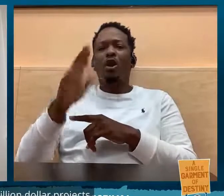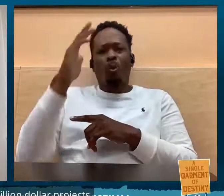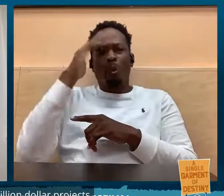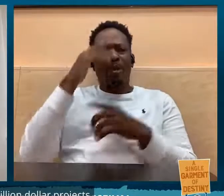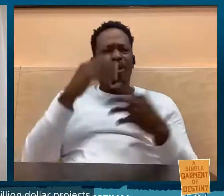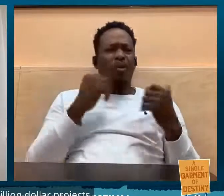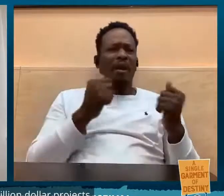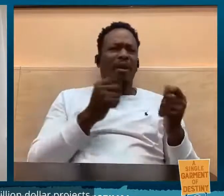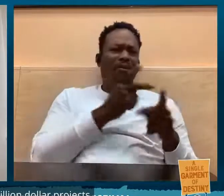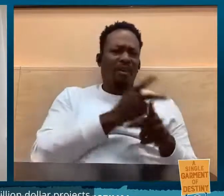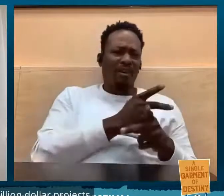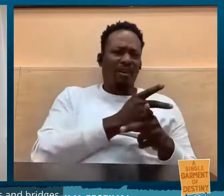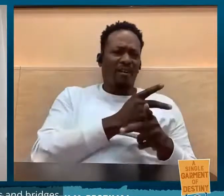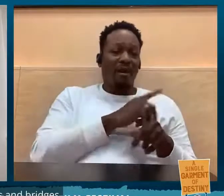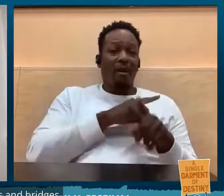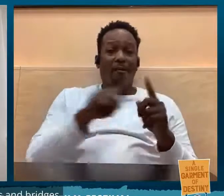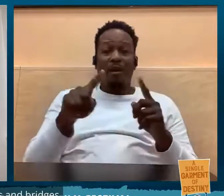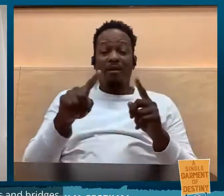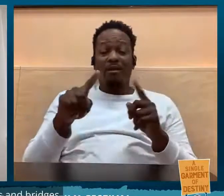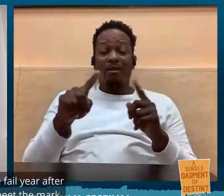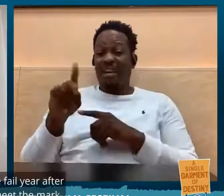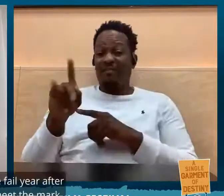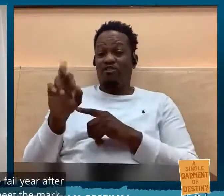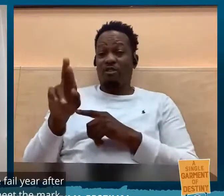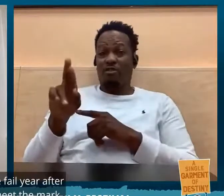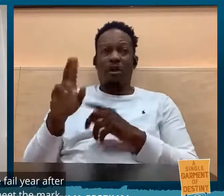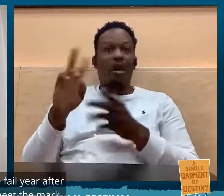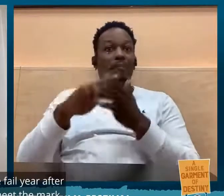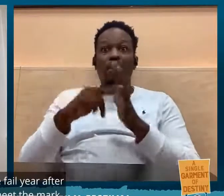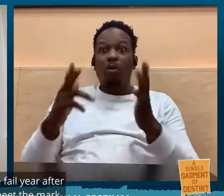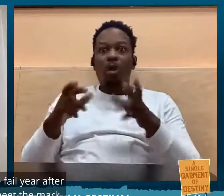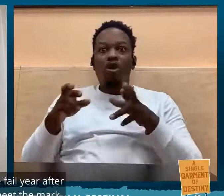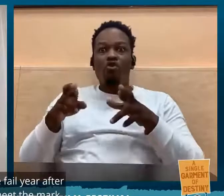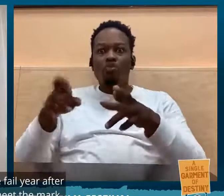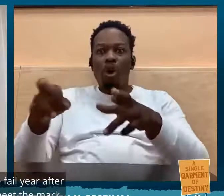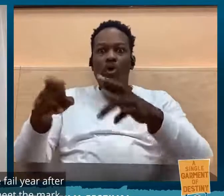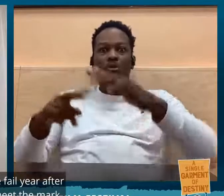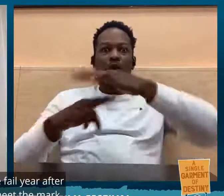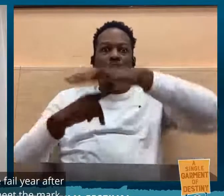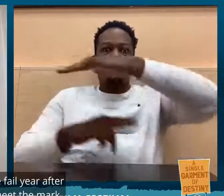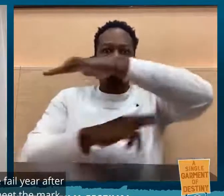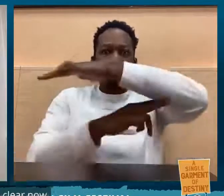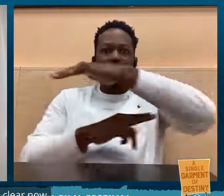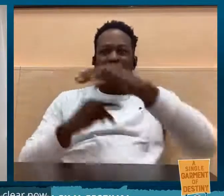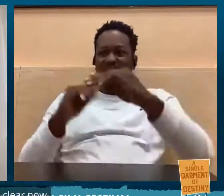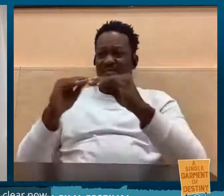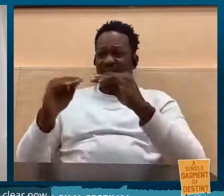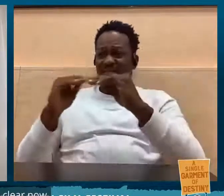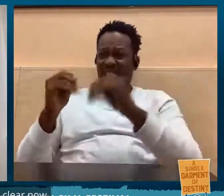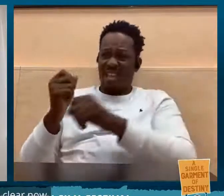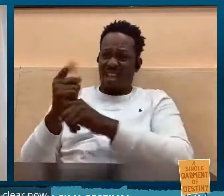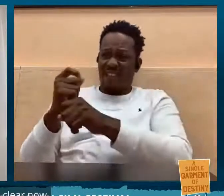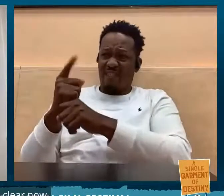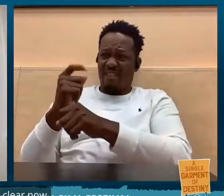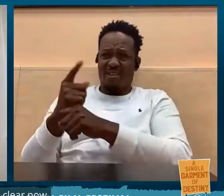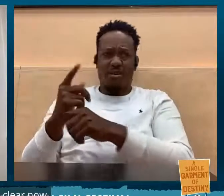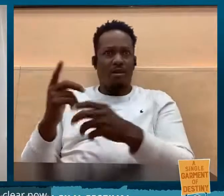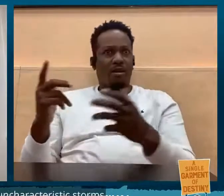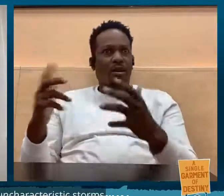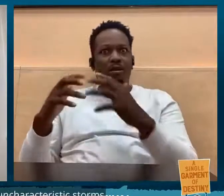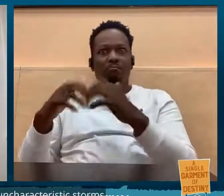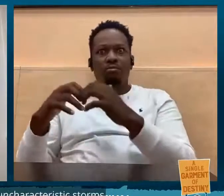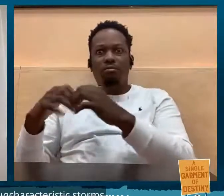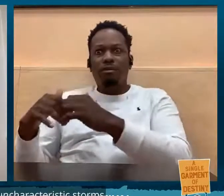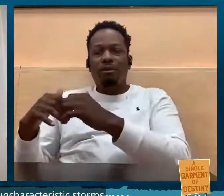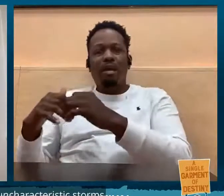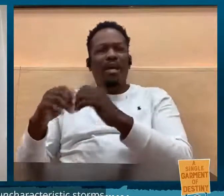big billion, trillion dollar projects, our roads, our bridges, where we fail year after year to meet the mark. It is so clear now,